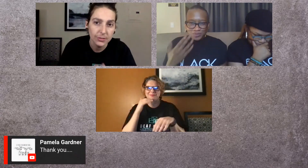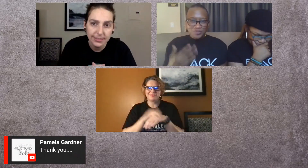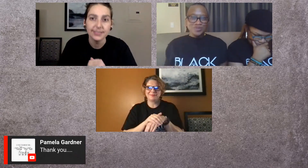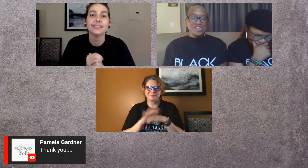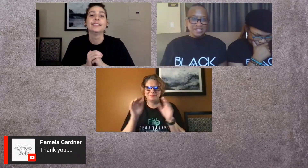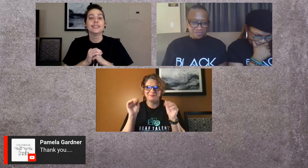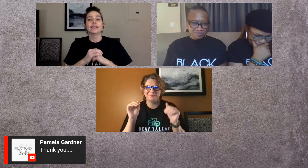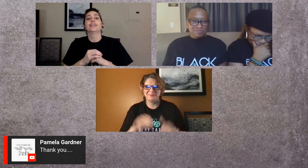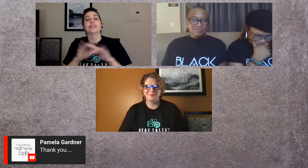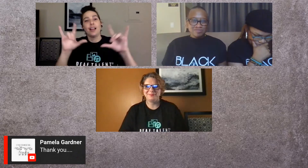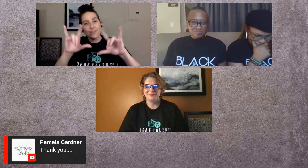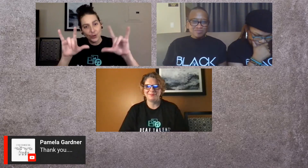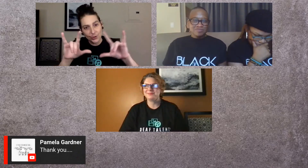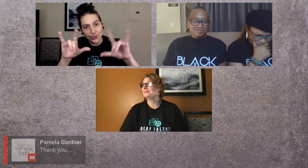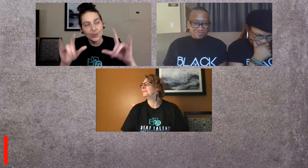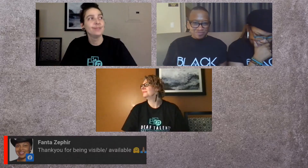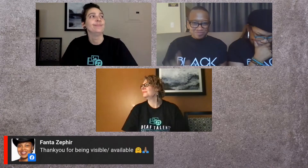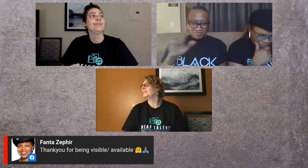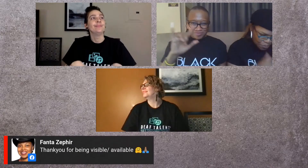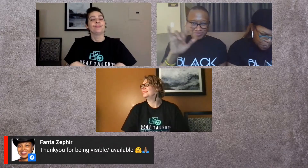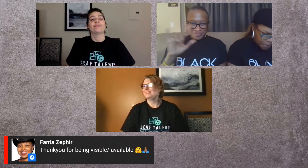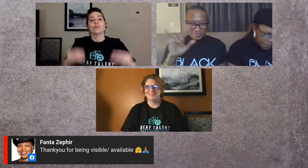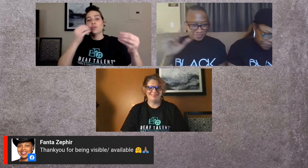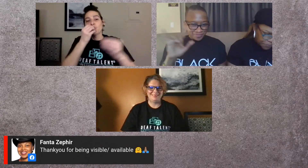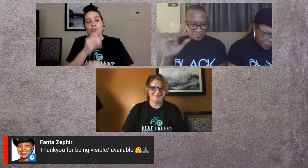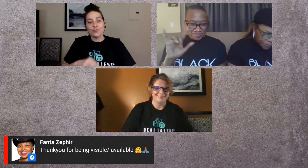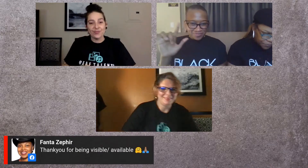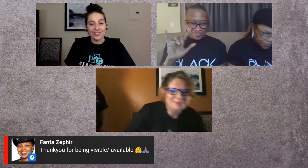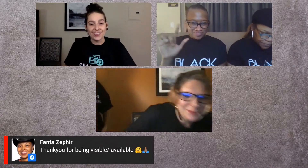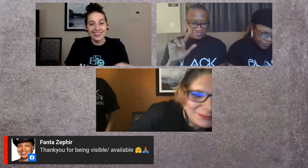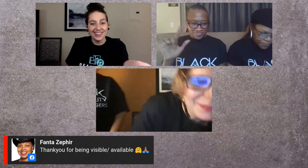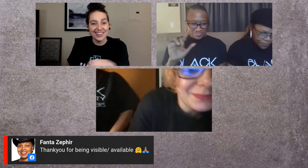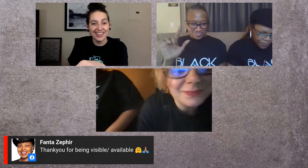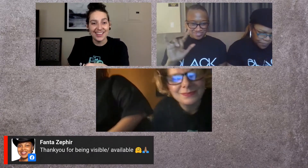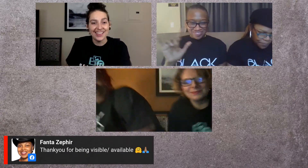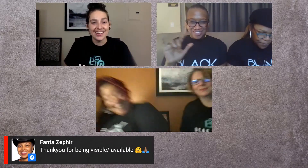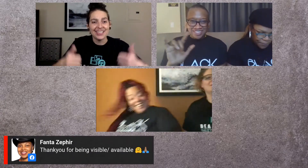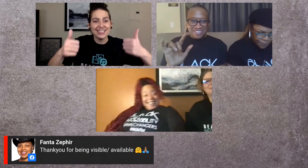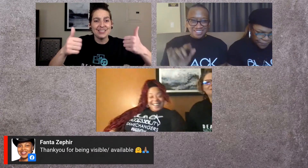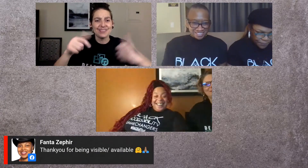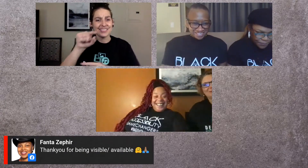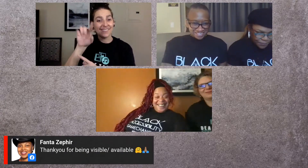And thank you for attending our panel discussion. Thank you.